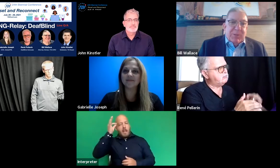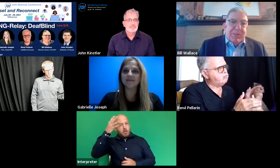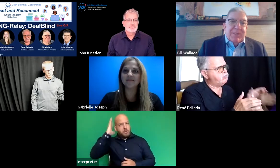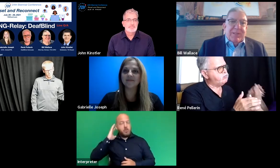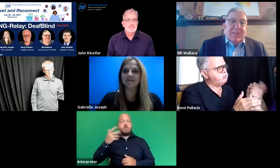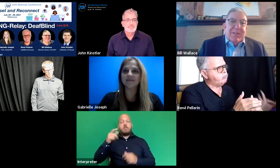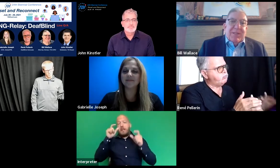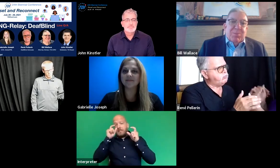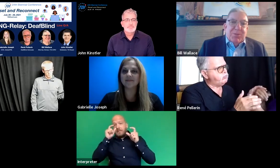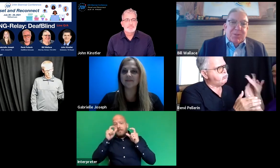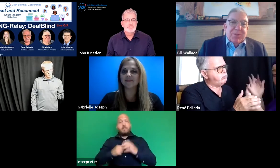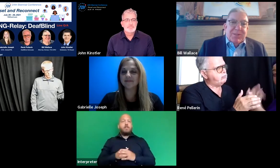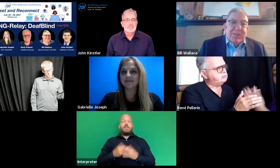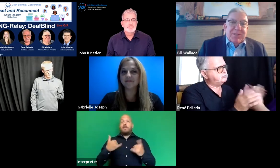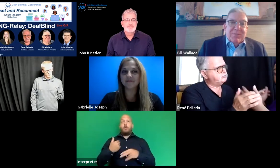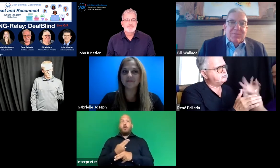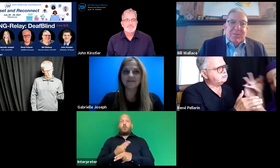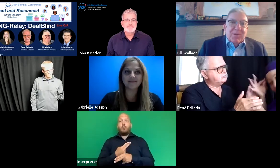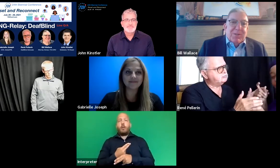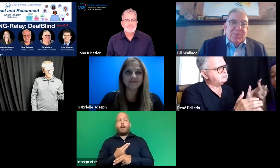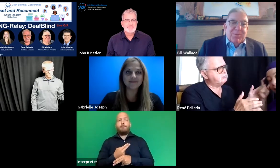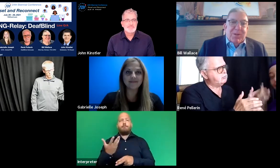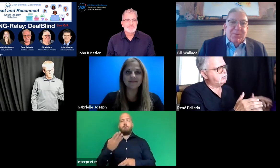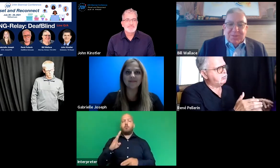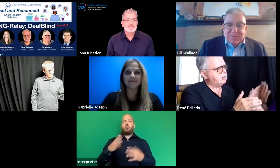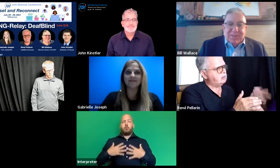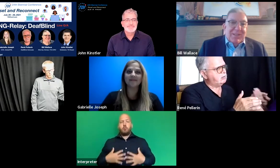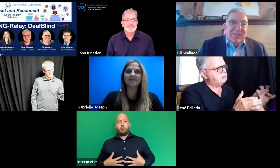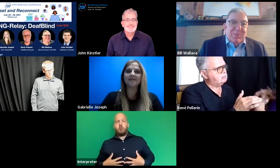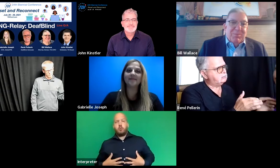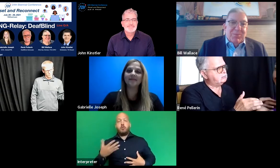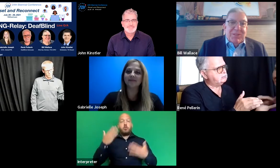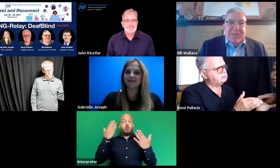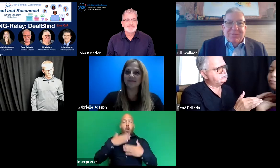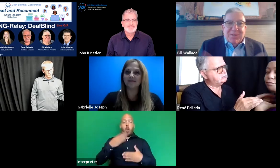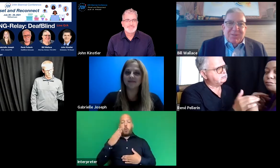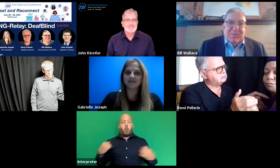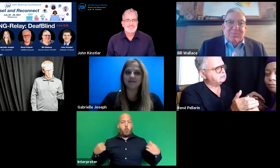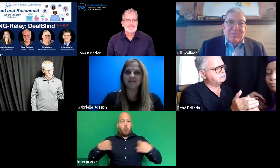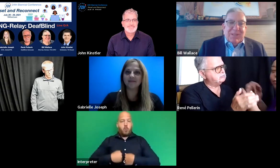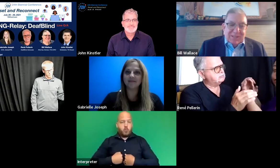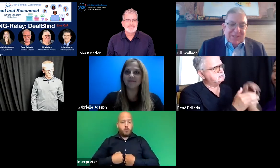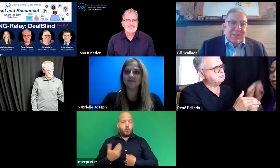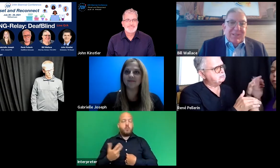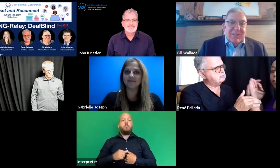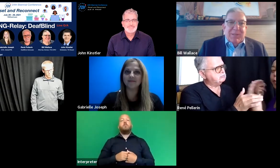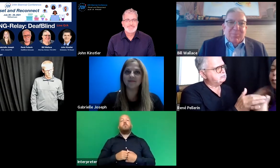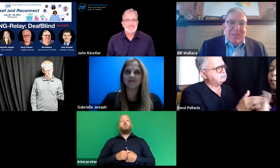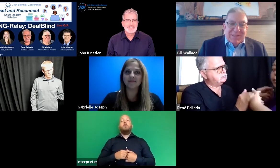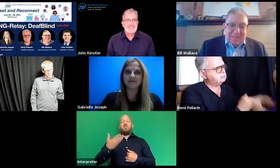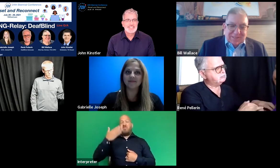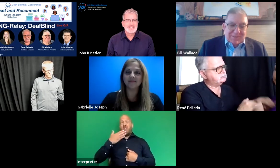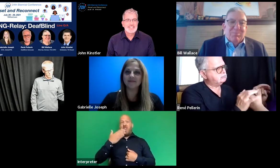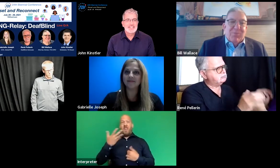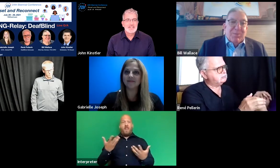I'm wearing a blue shirt and a dark blue coat, and I'm sitting in front of a white